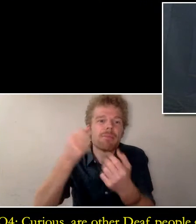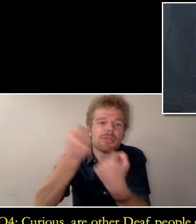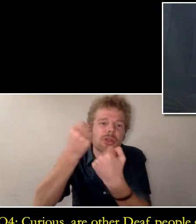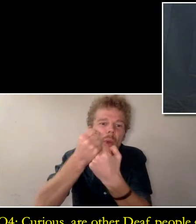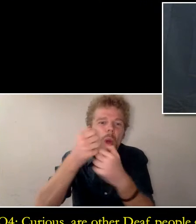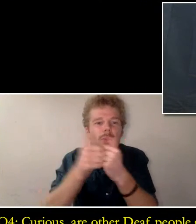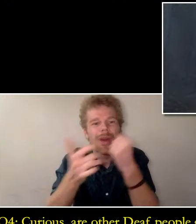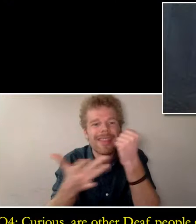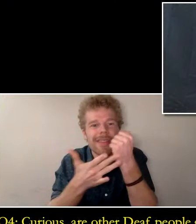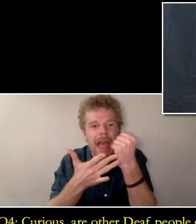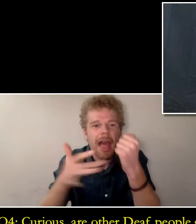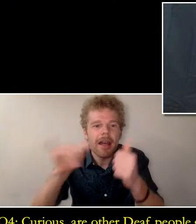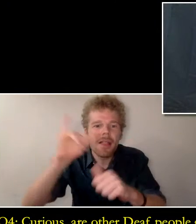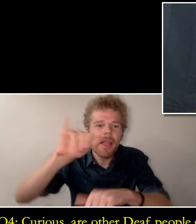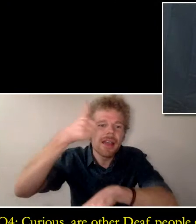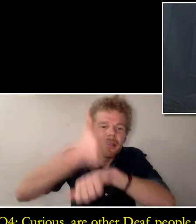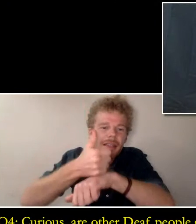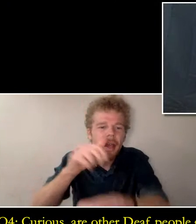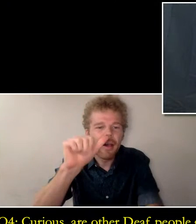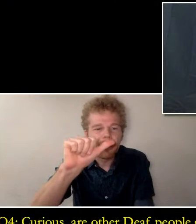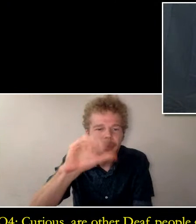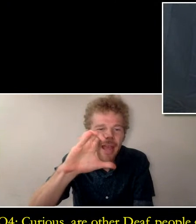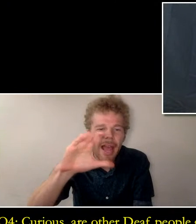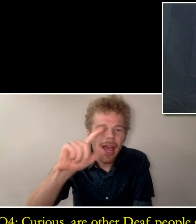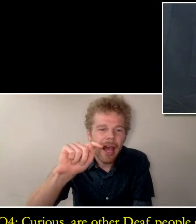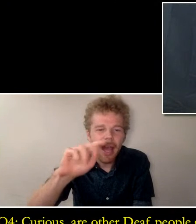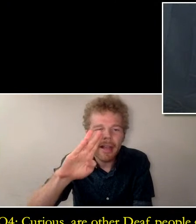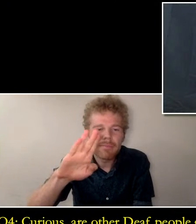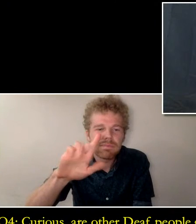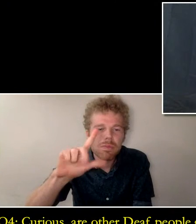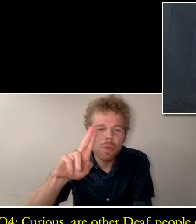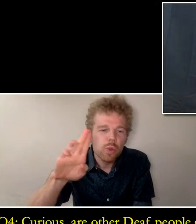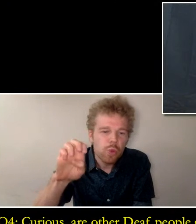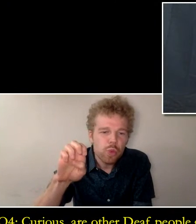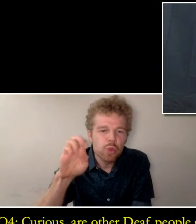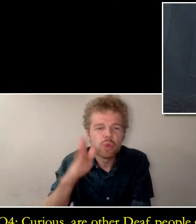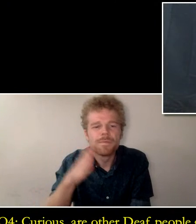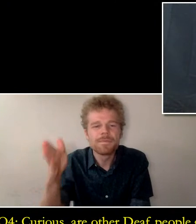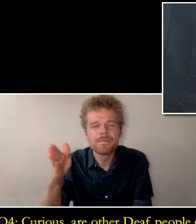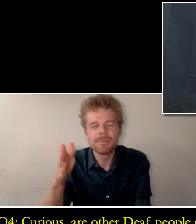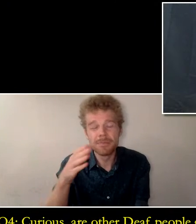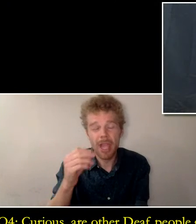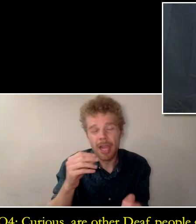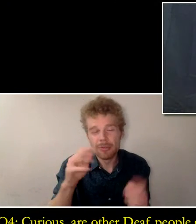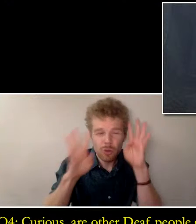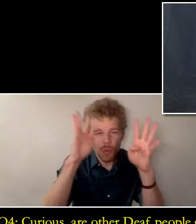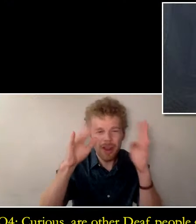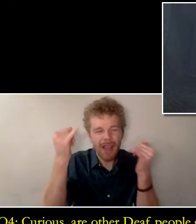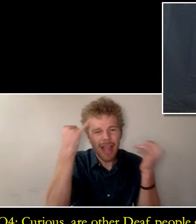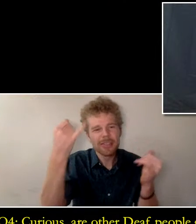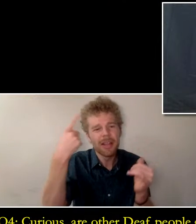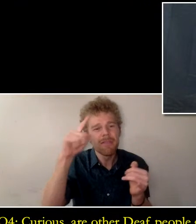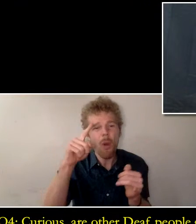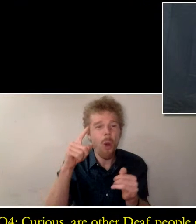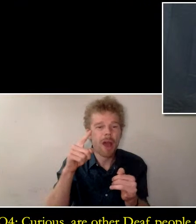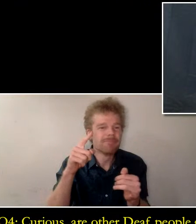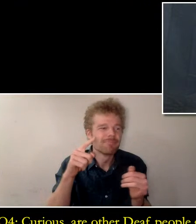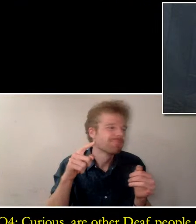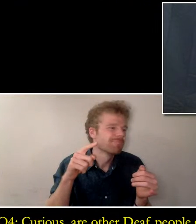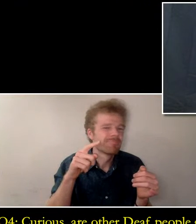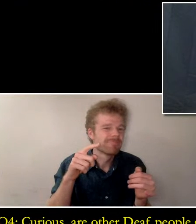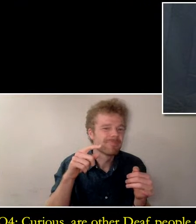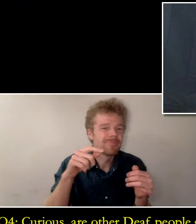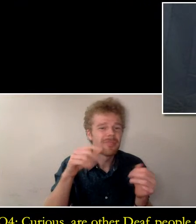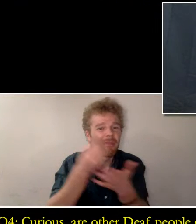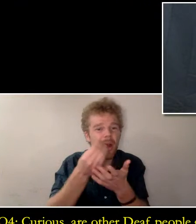getting advice from them. We're working with them to get ideas and figure out how to get support, figuring out how to get